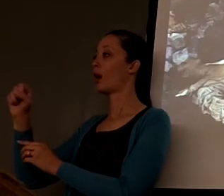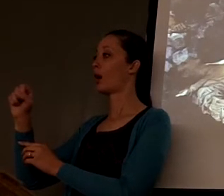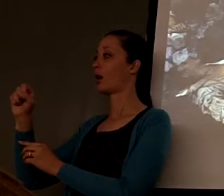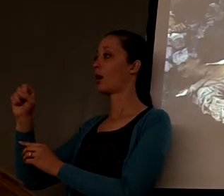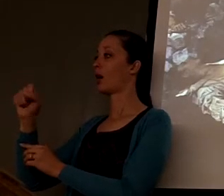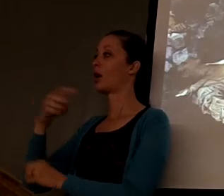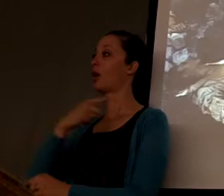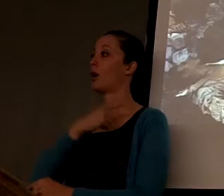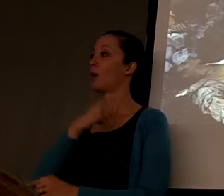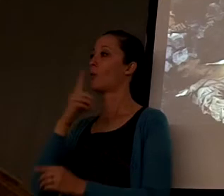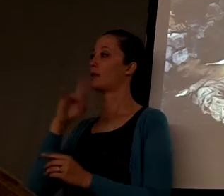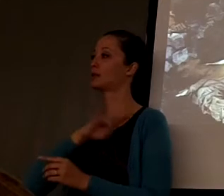this?